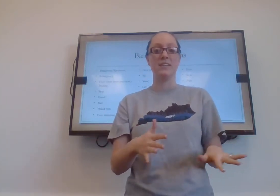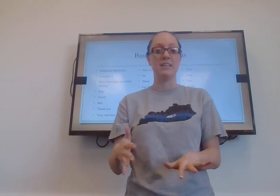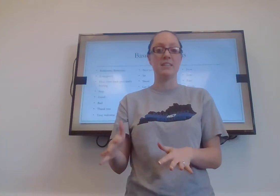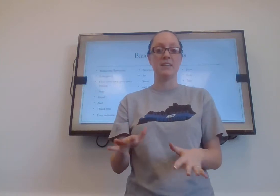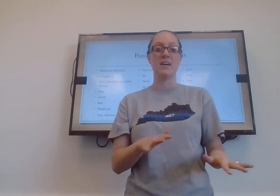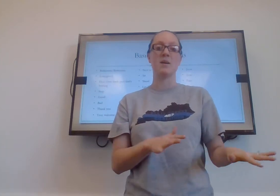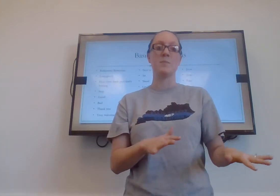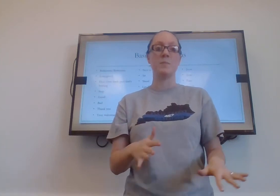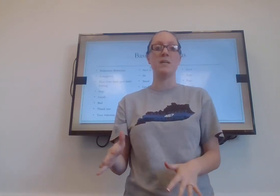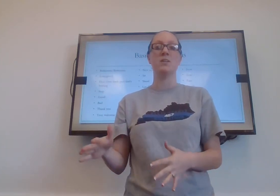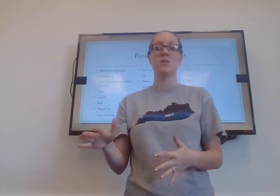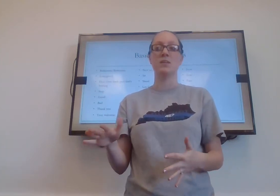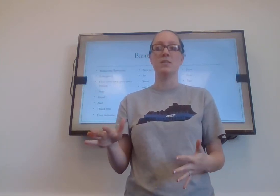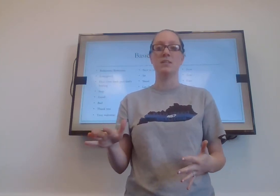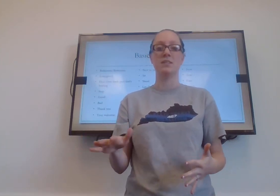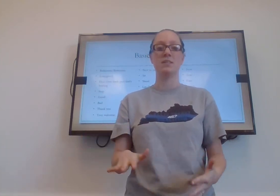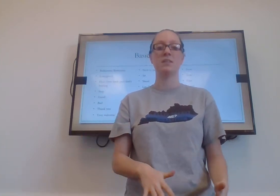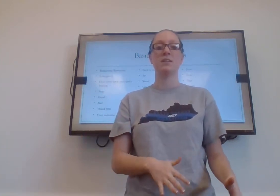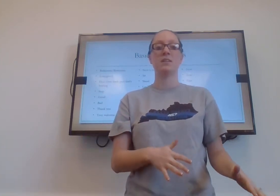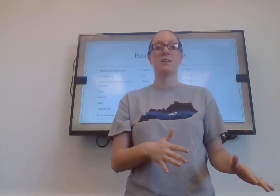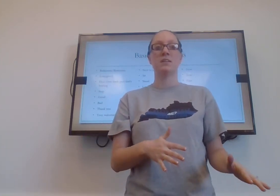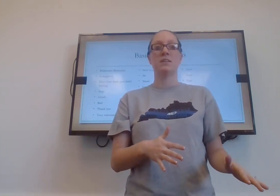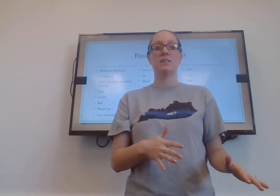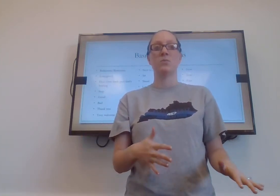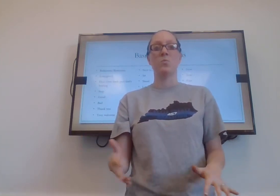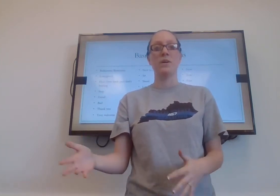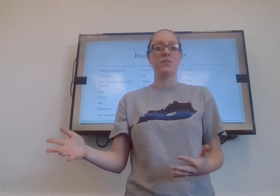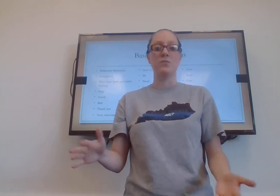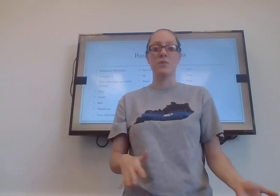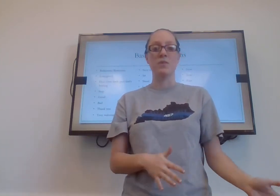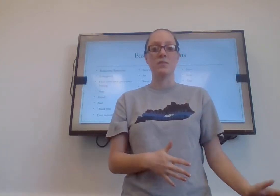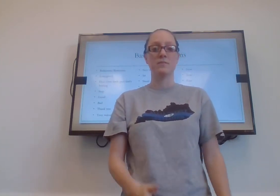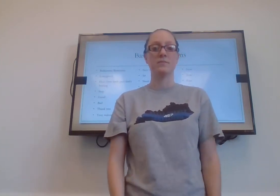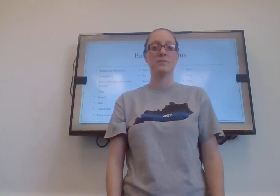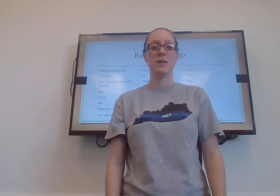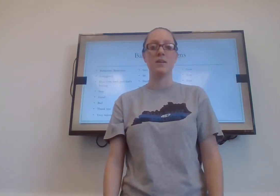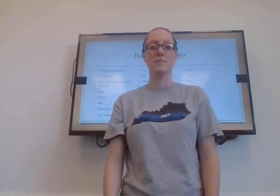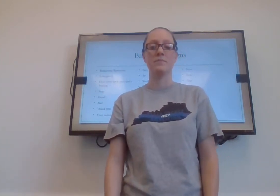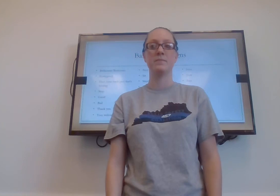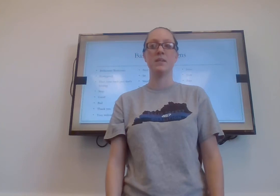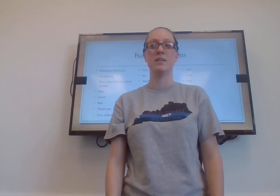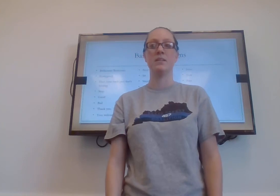vary depending on where you are and